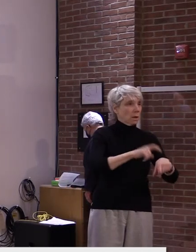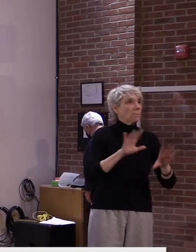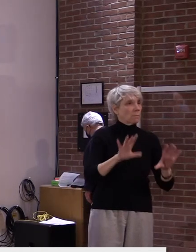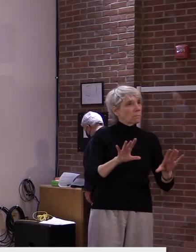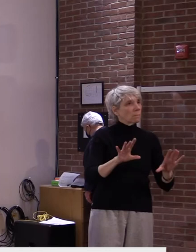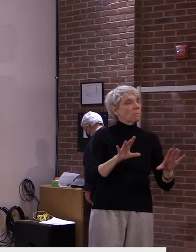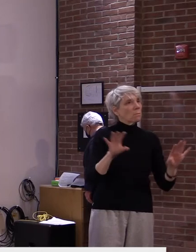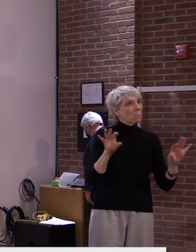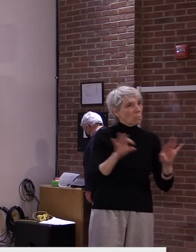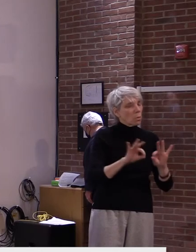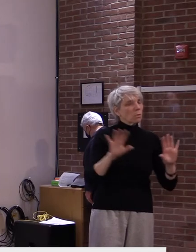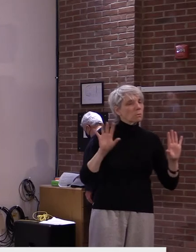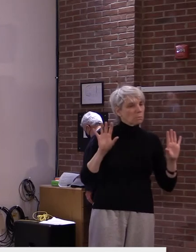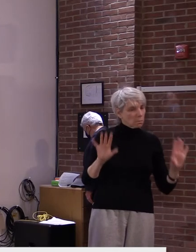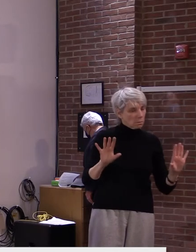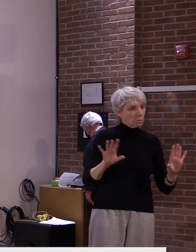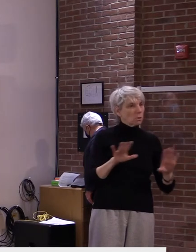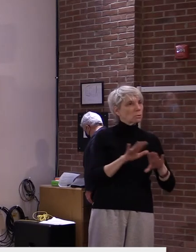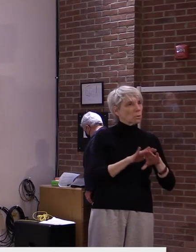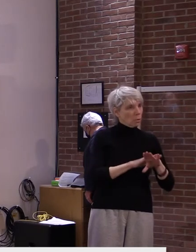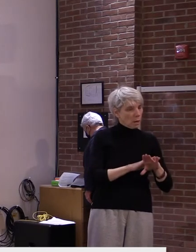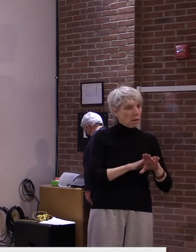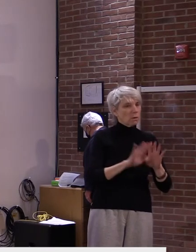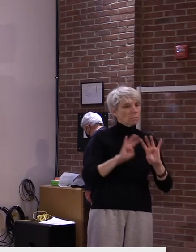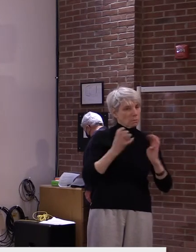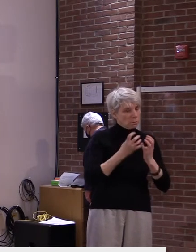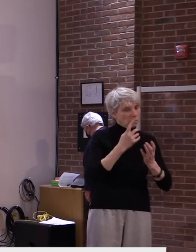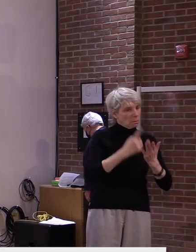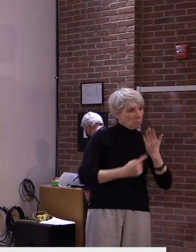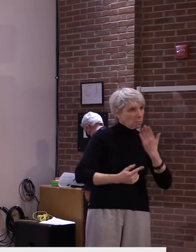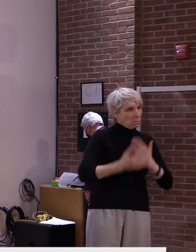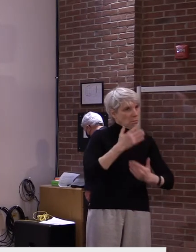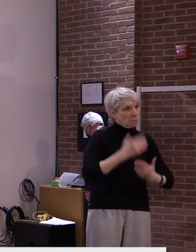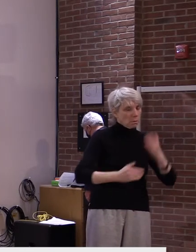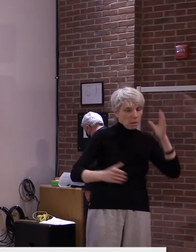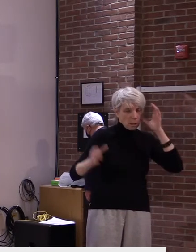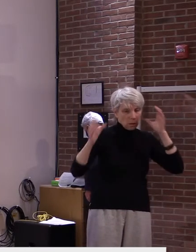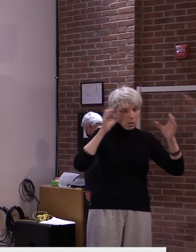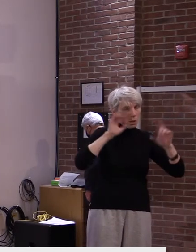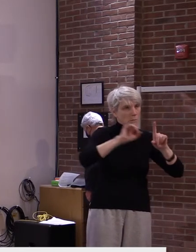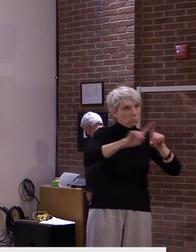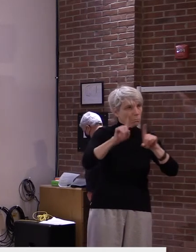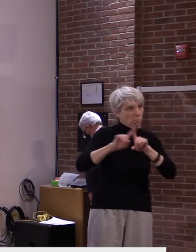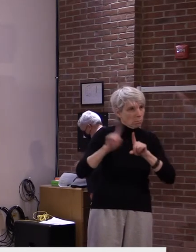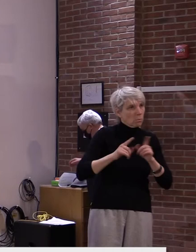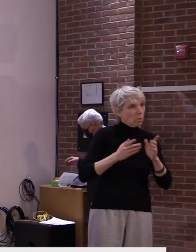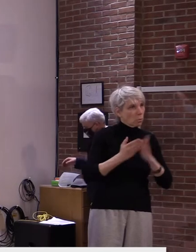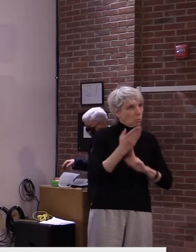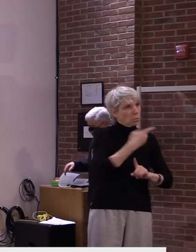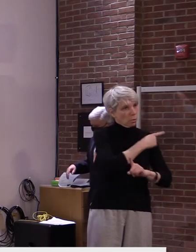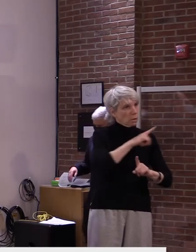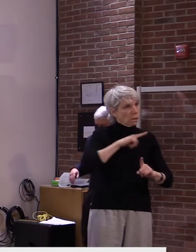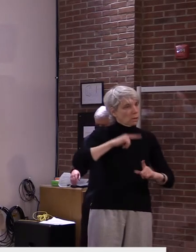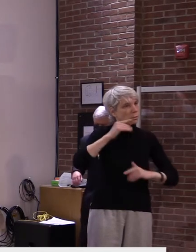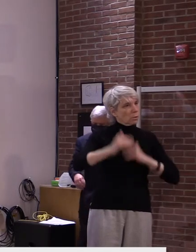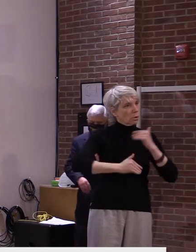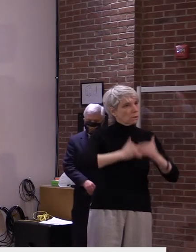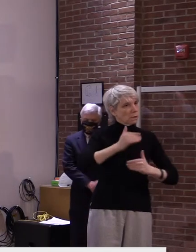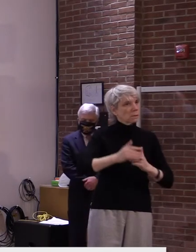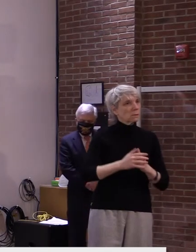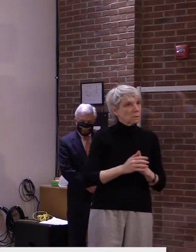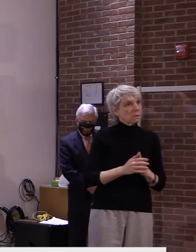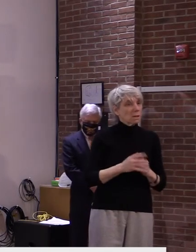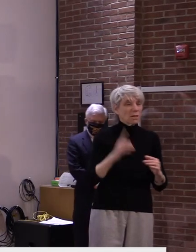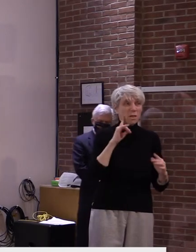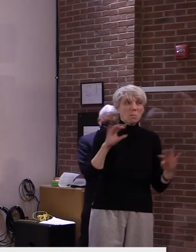this and have some of the debates within the legislative process. So I think everyone should weigh